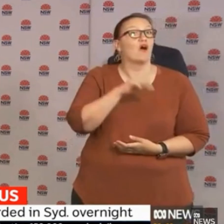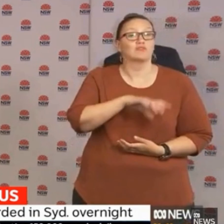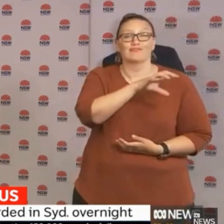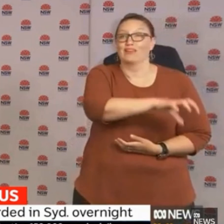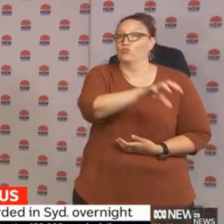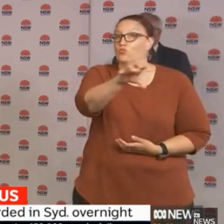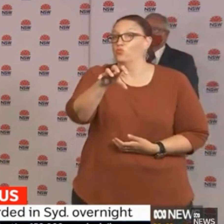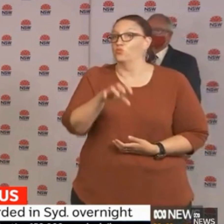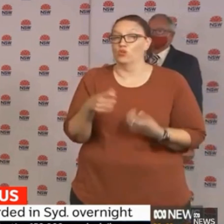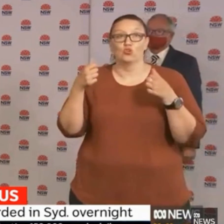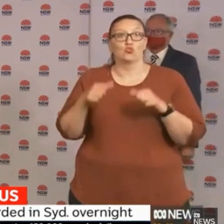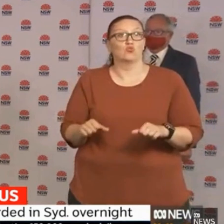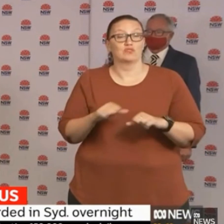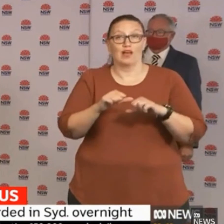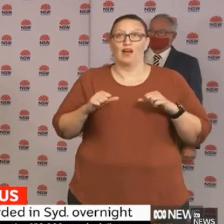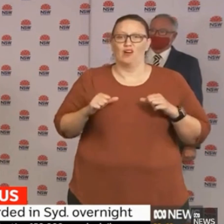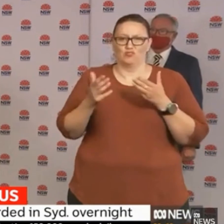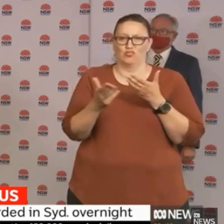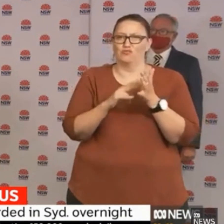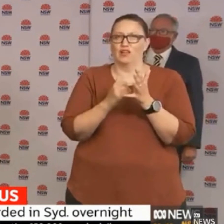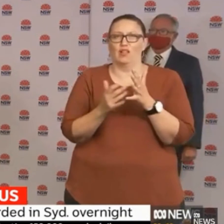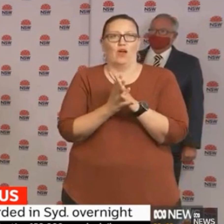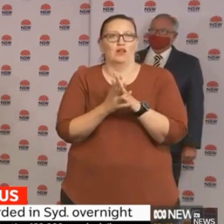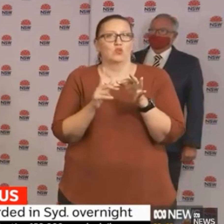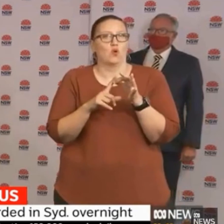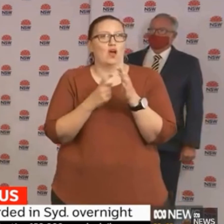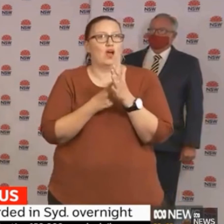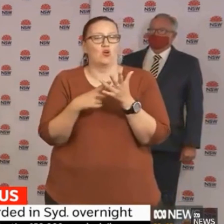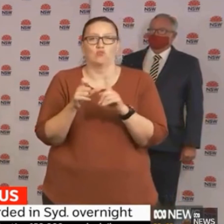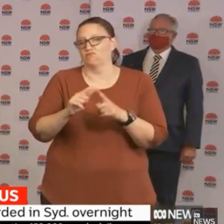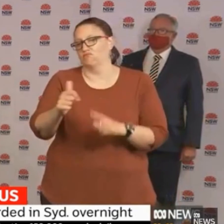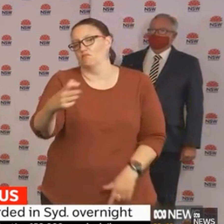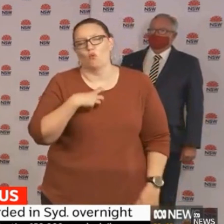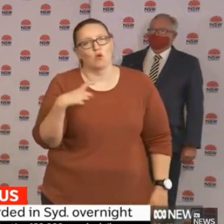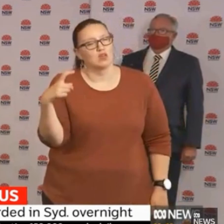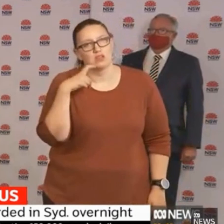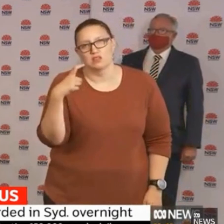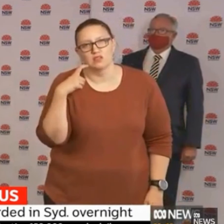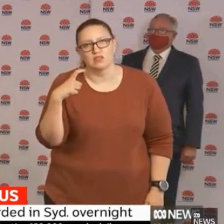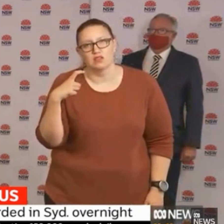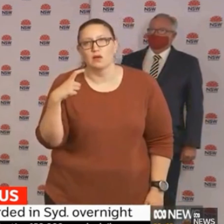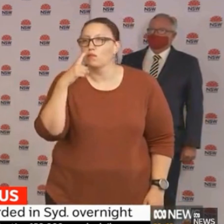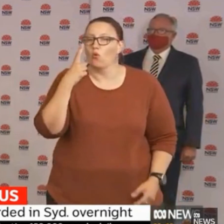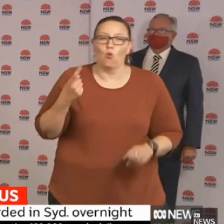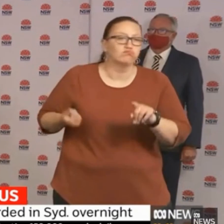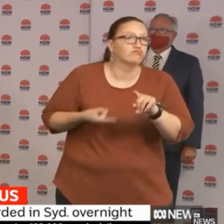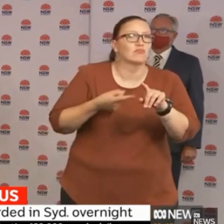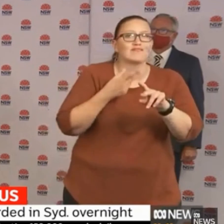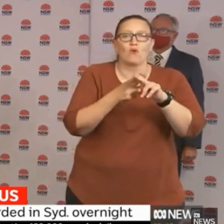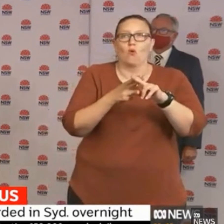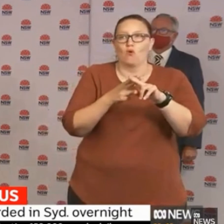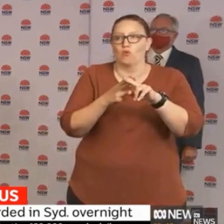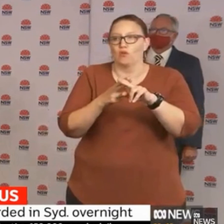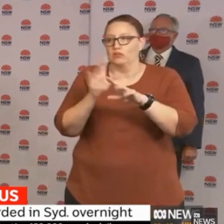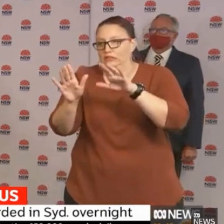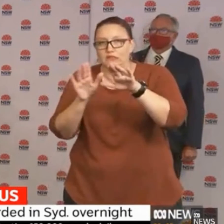so much easier for our health contact tracers. This is to help our contact tracers who are working 24/7. Can I stress that? I'm not just saying it,